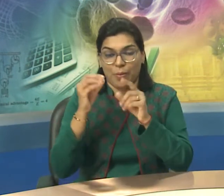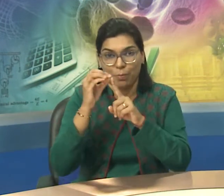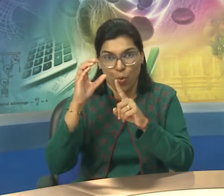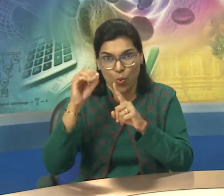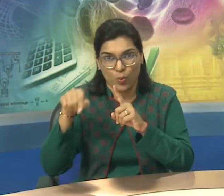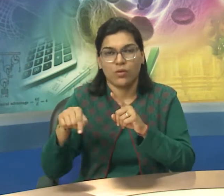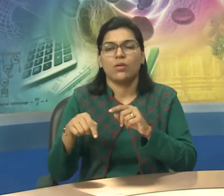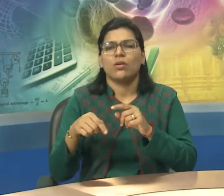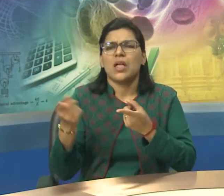In front office